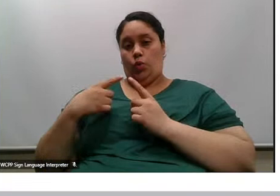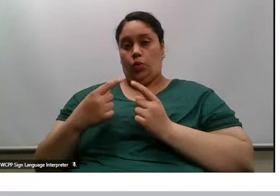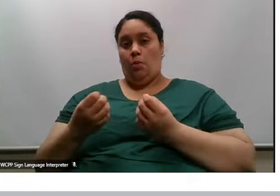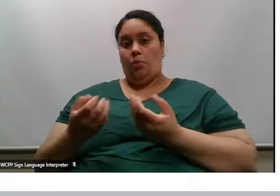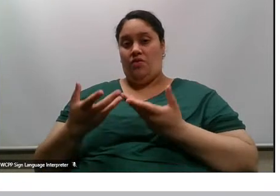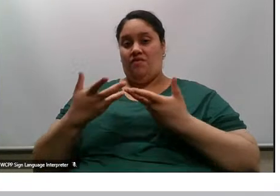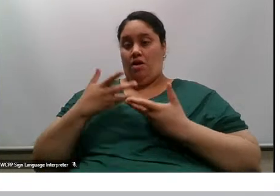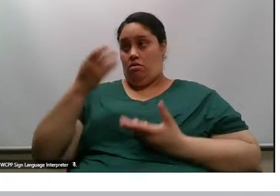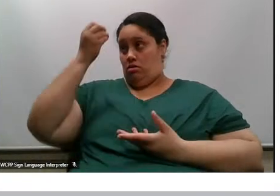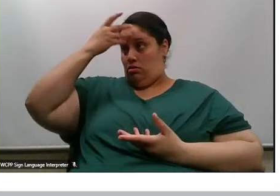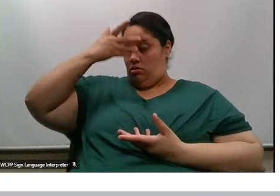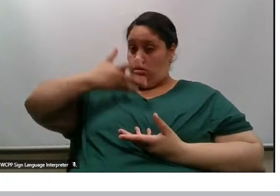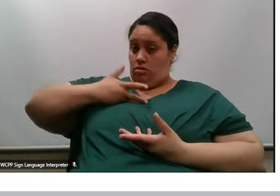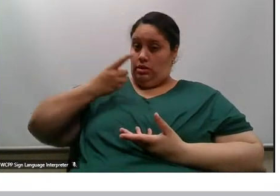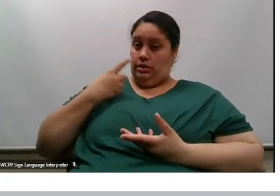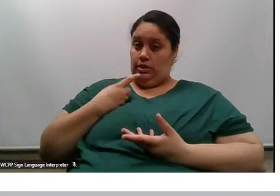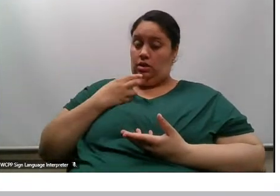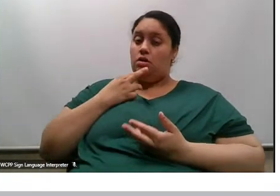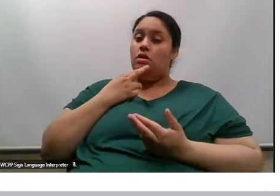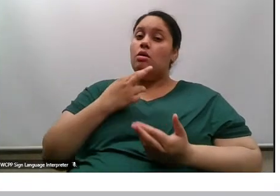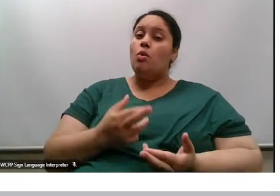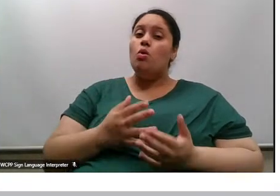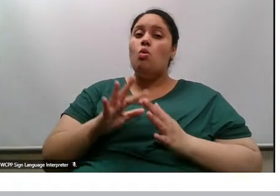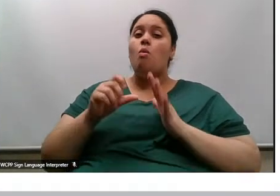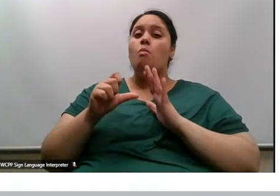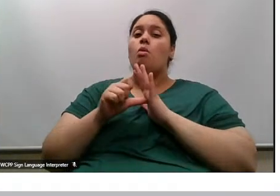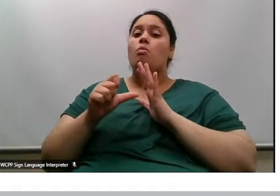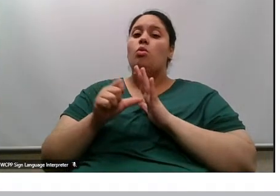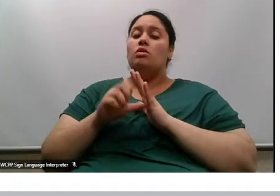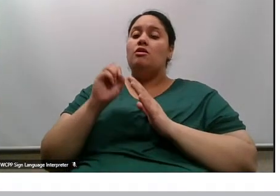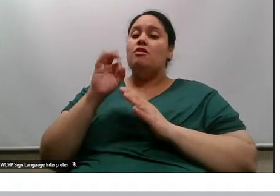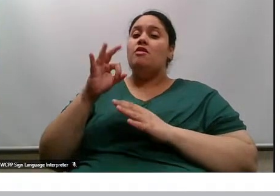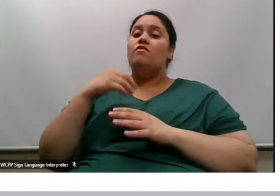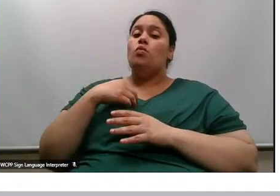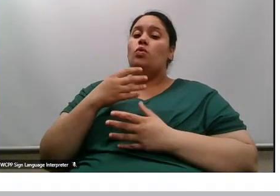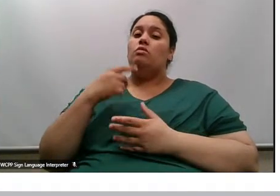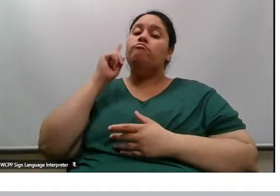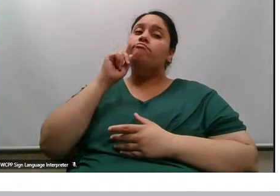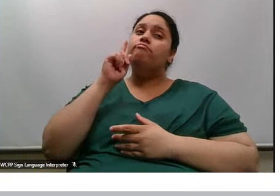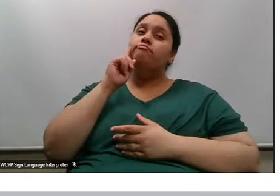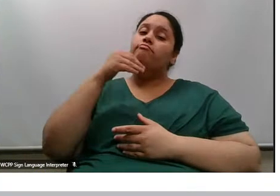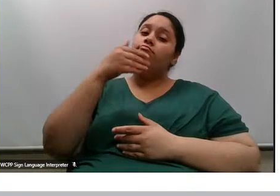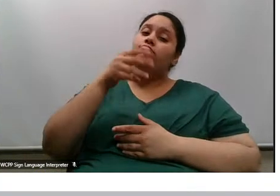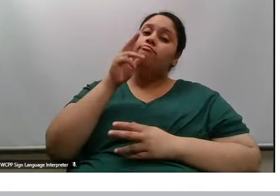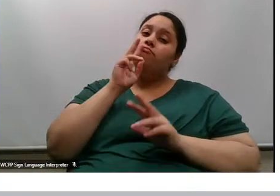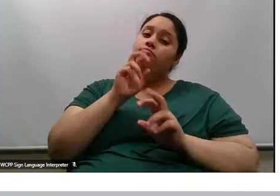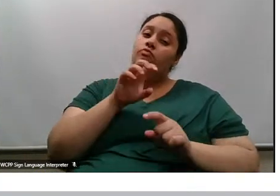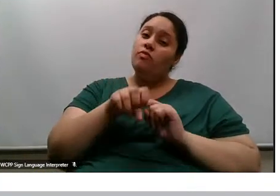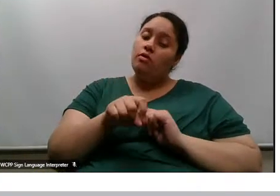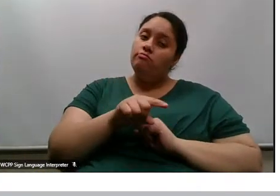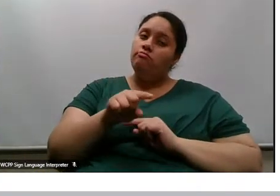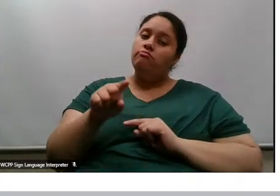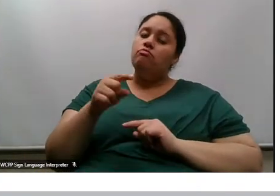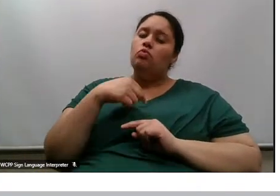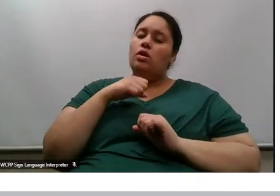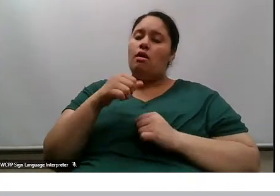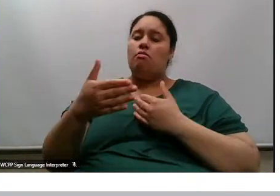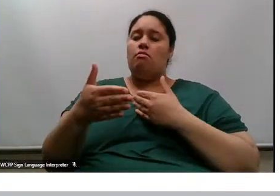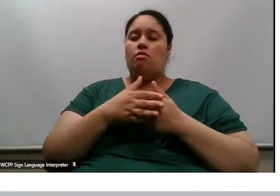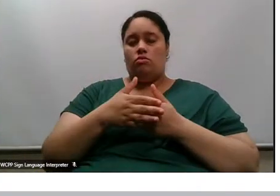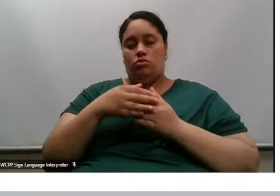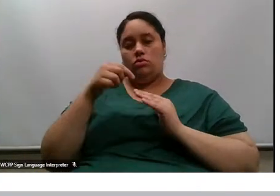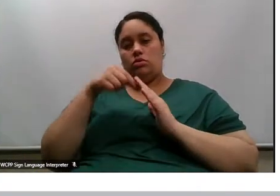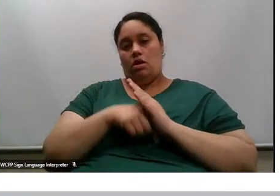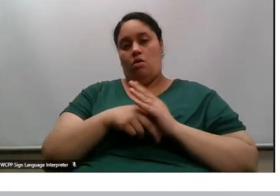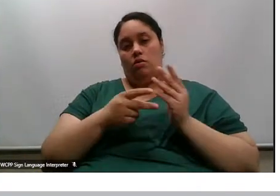notice, either in terms of reports, but more importantly, if we have routine inspections and we find that, then we're entitled to close